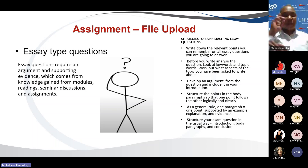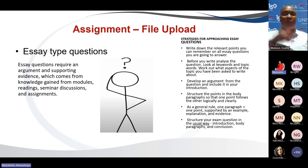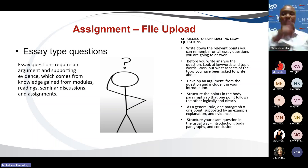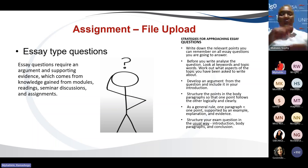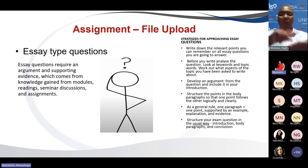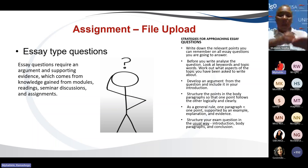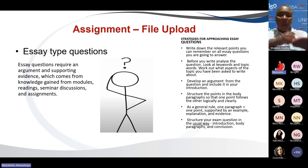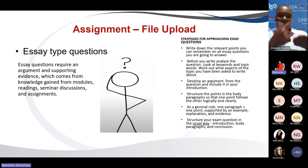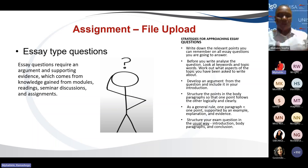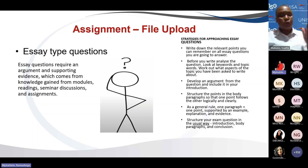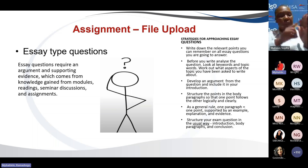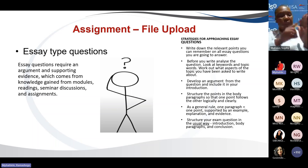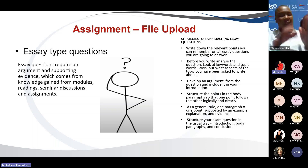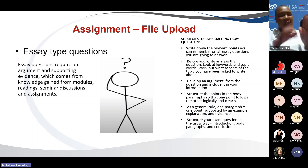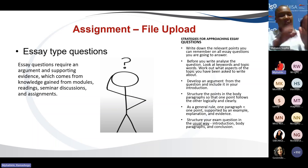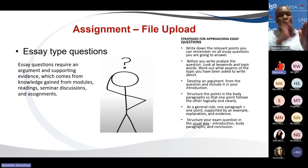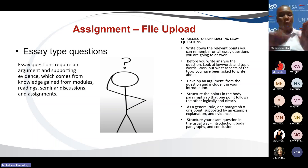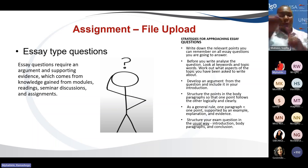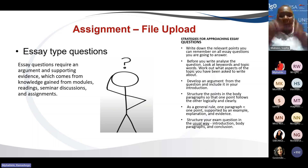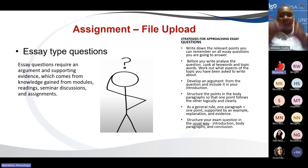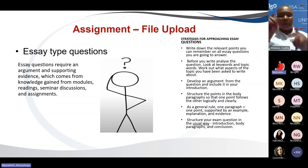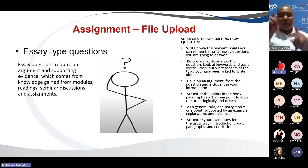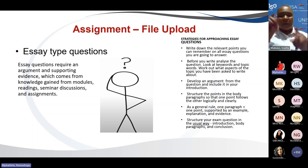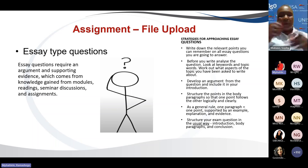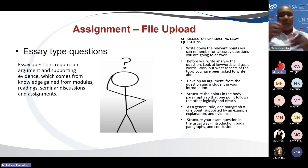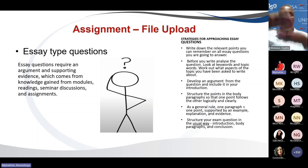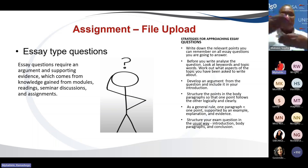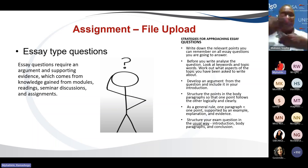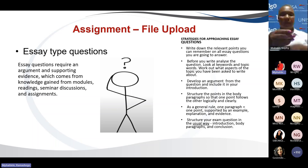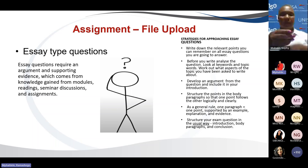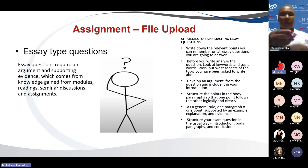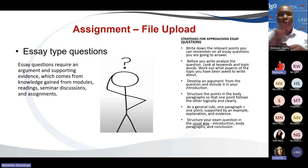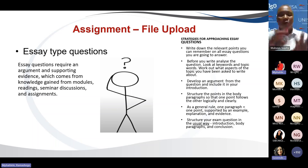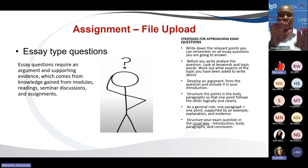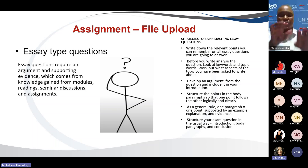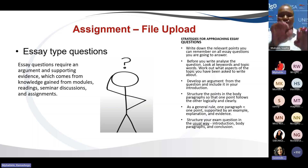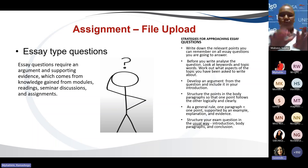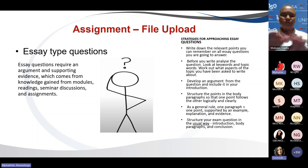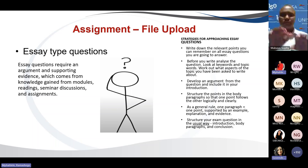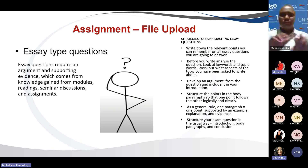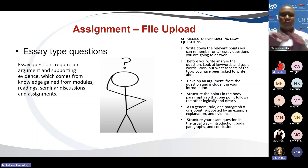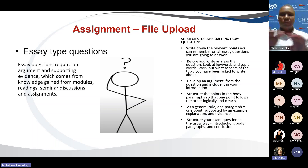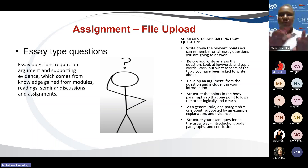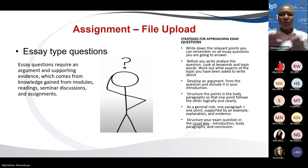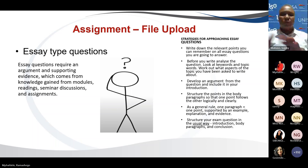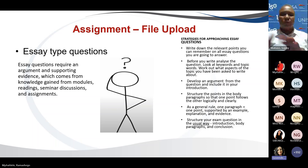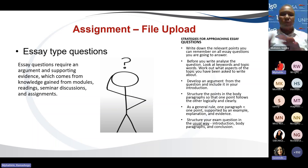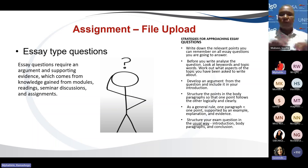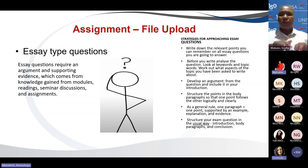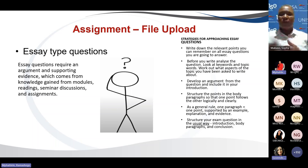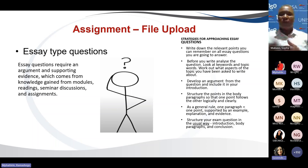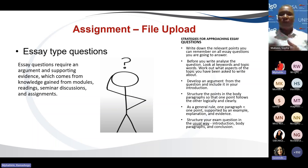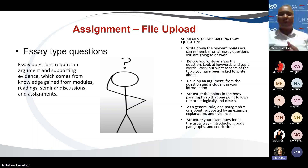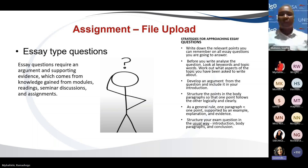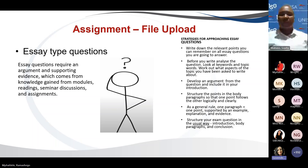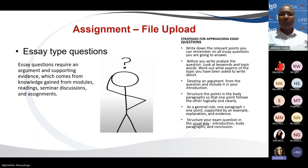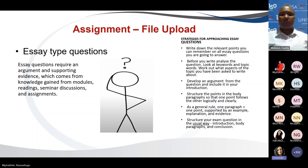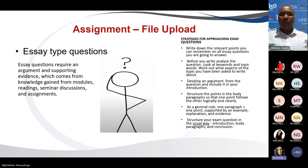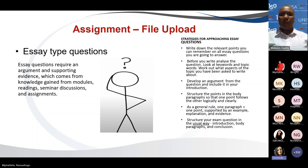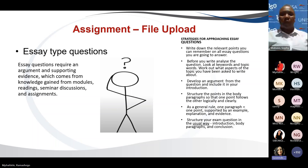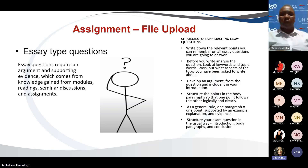your question paper, or if you are just typing, at times Dr. if you are using... Dr. Hello?